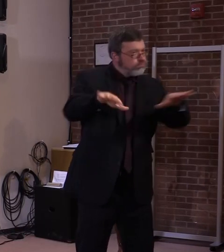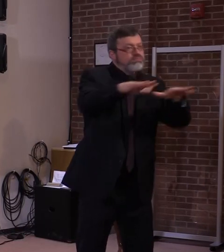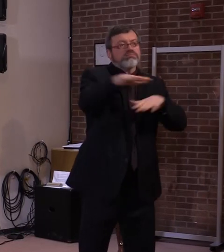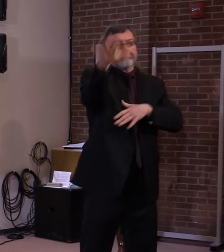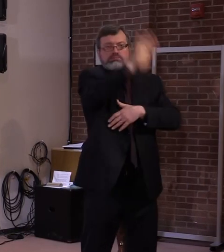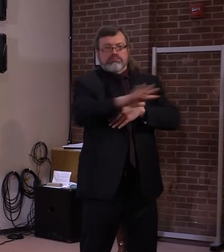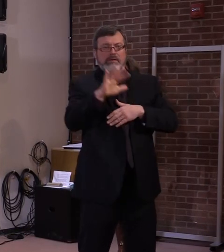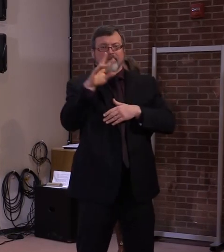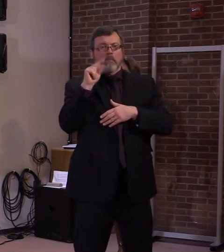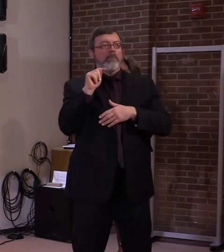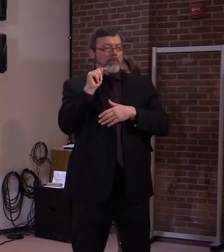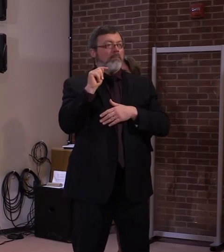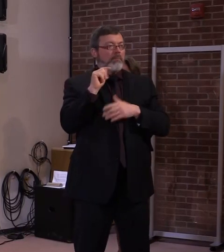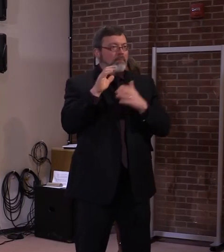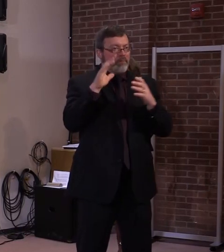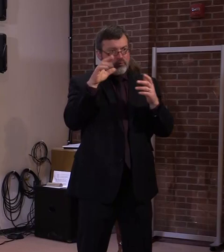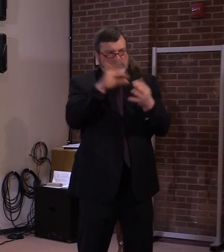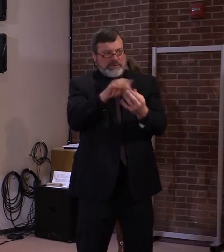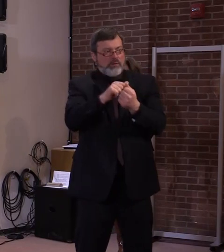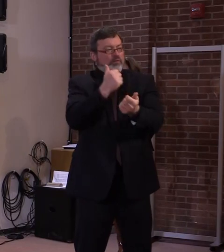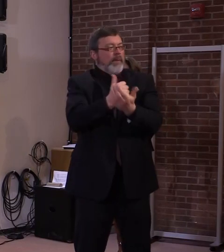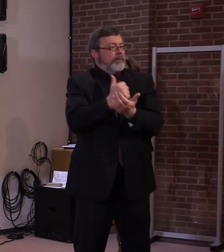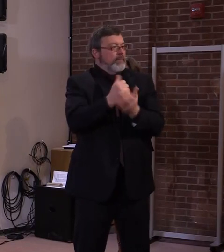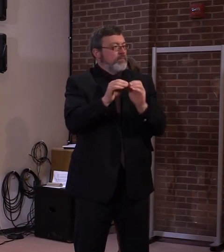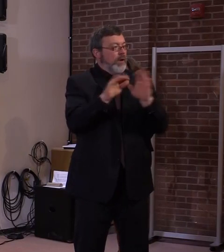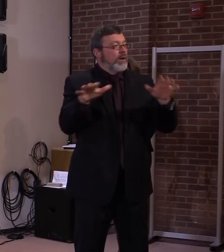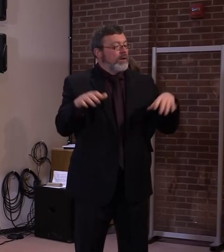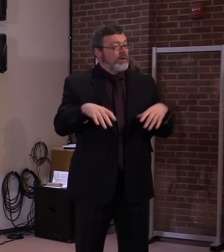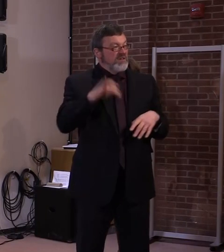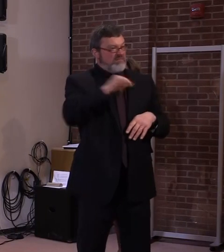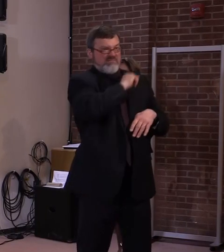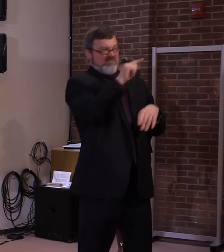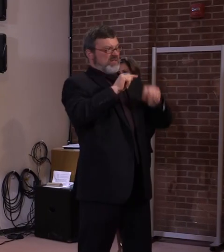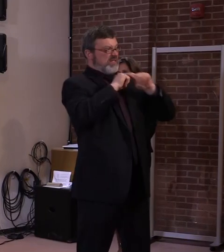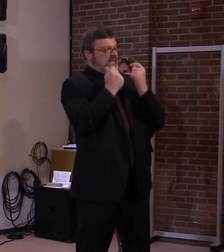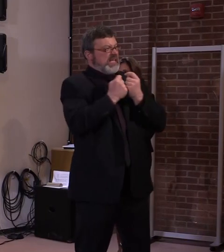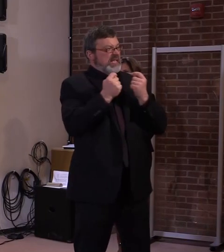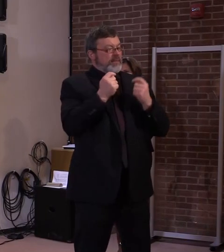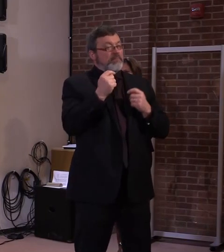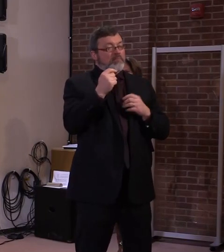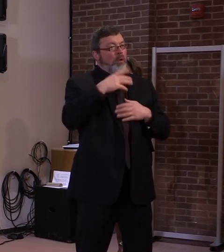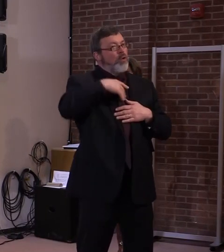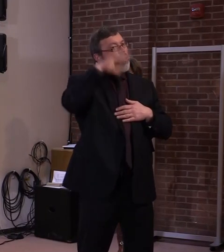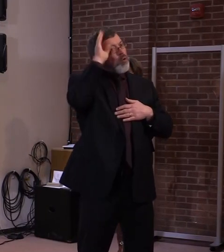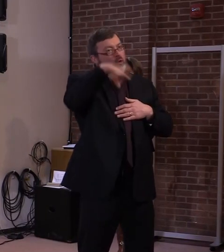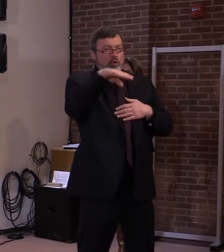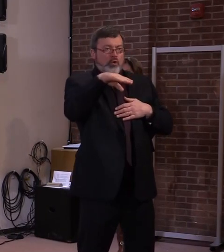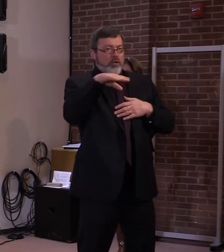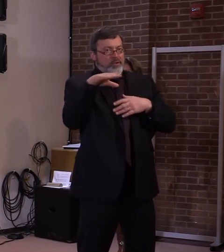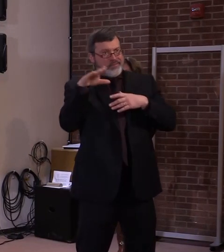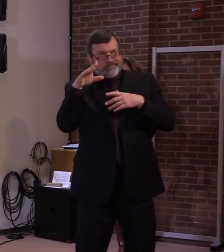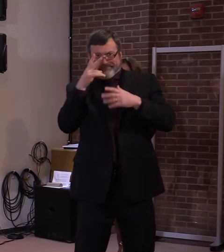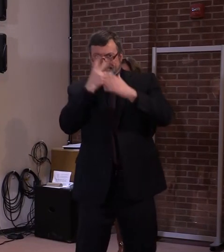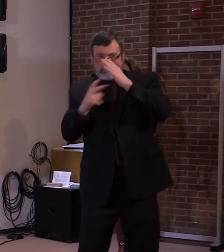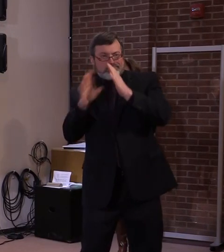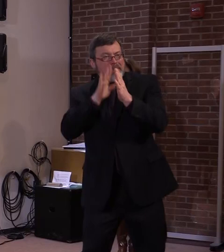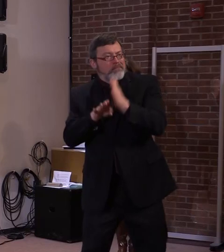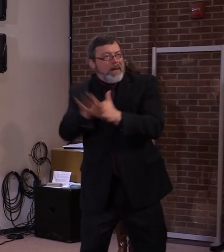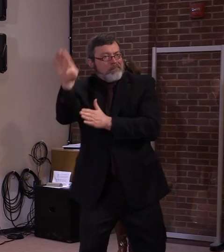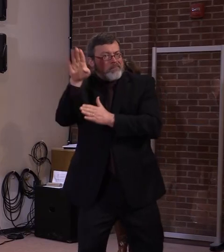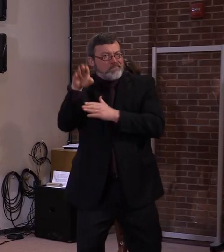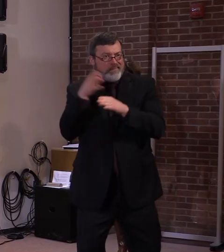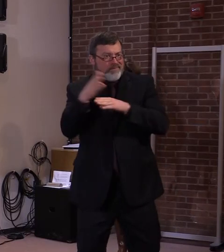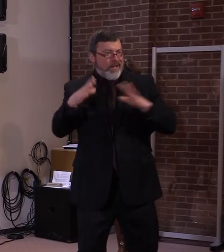state. These teams will help with the anticipated spike in cases after the holidays. I want to especially